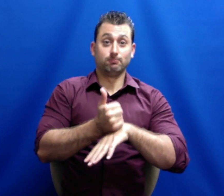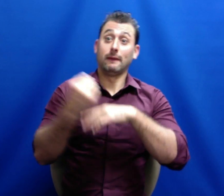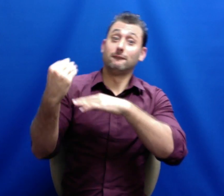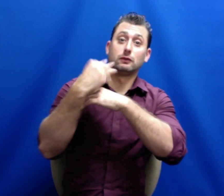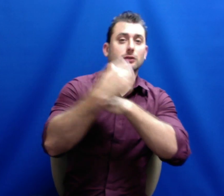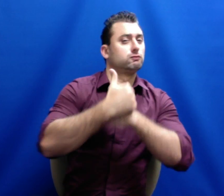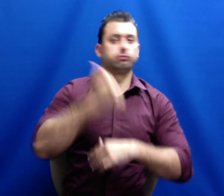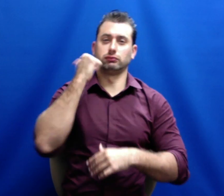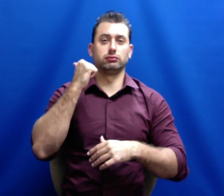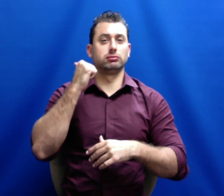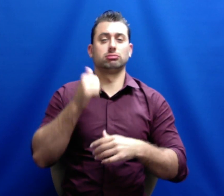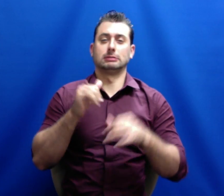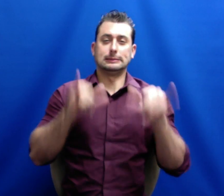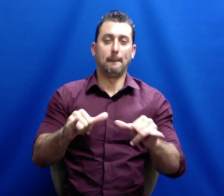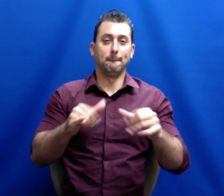take influences from other languages.